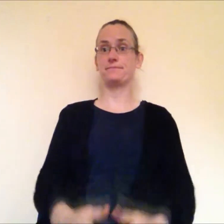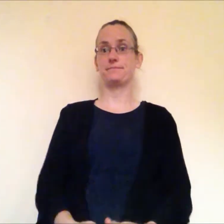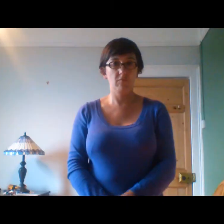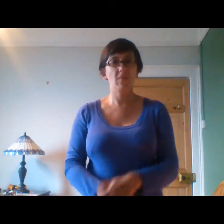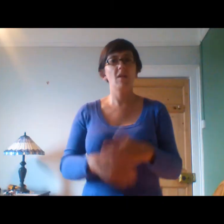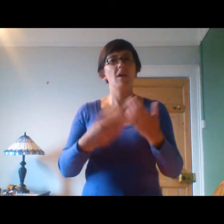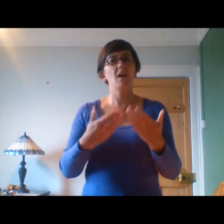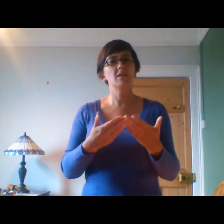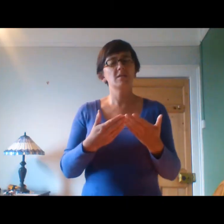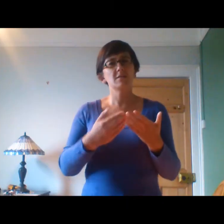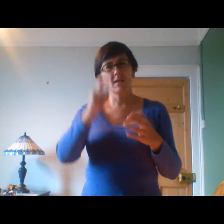A